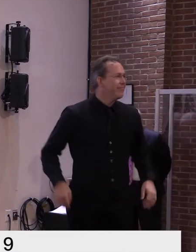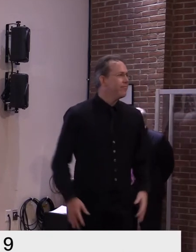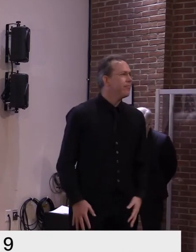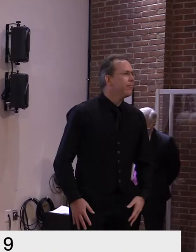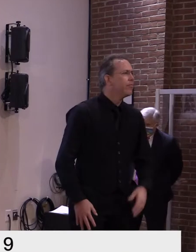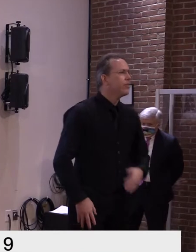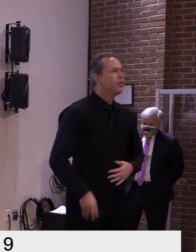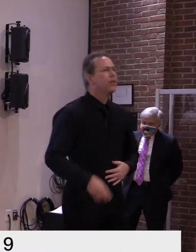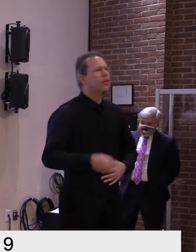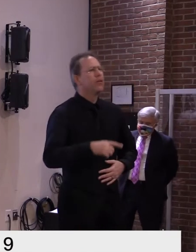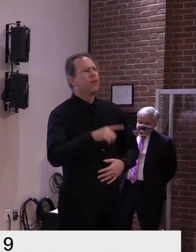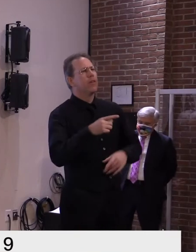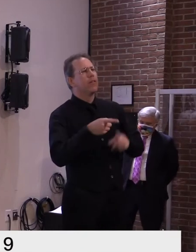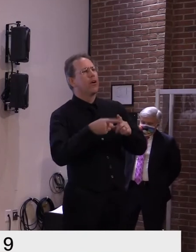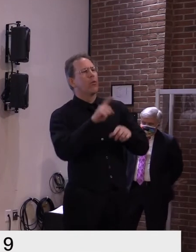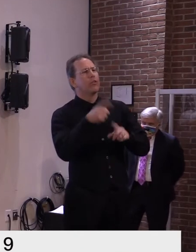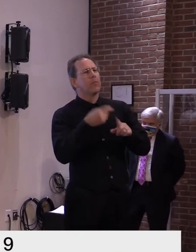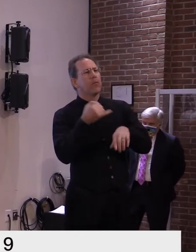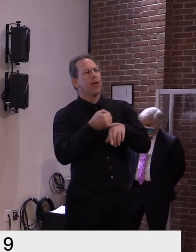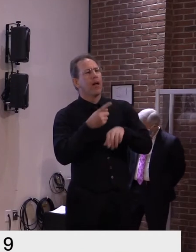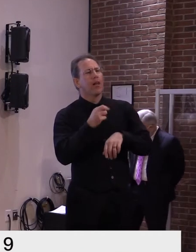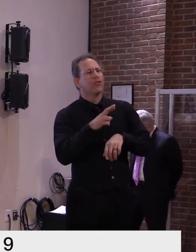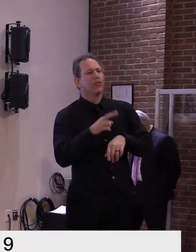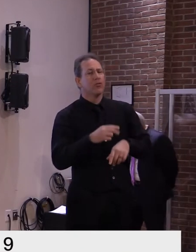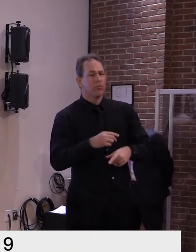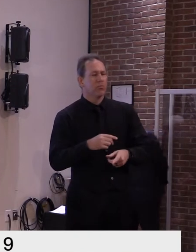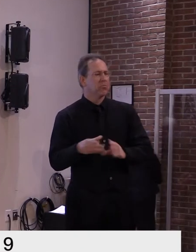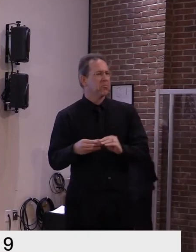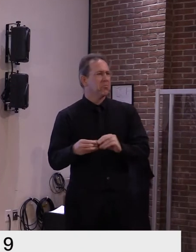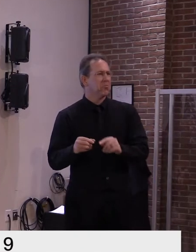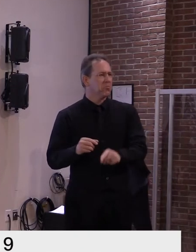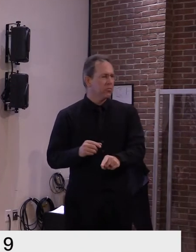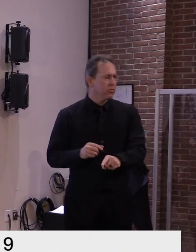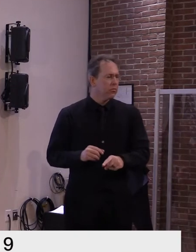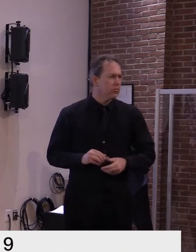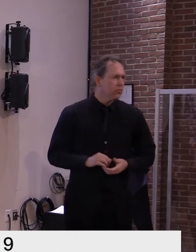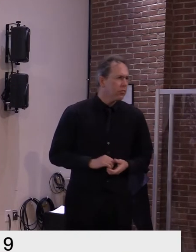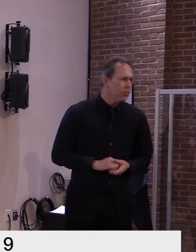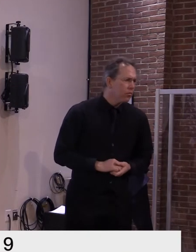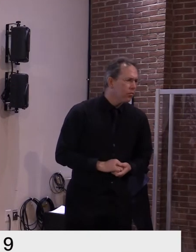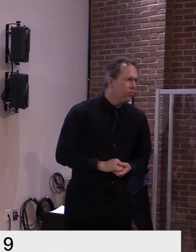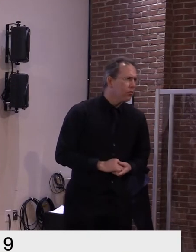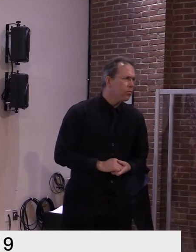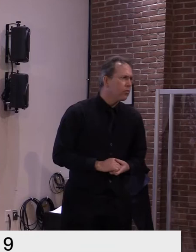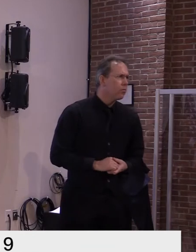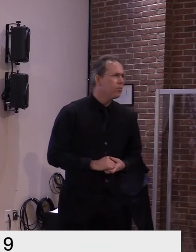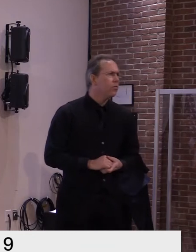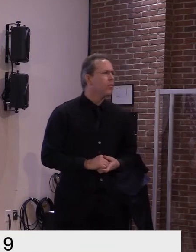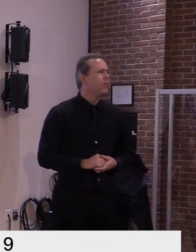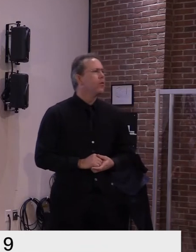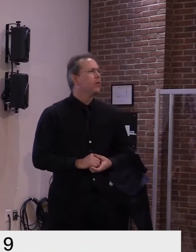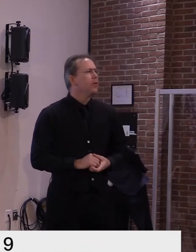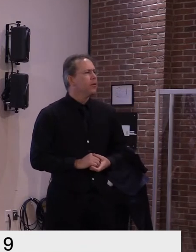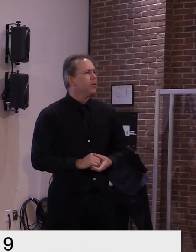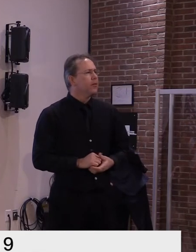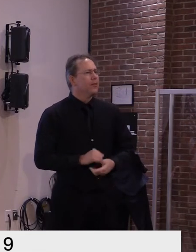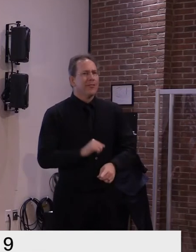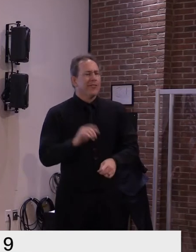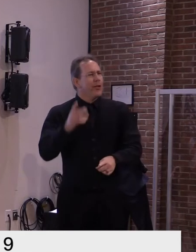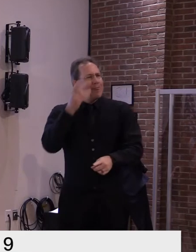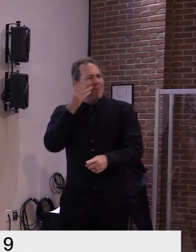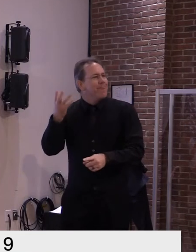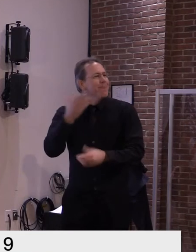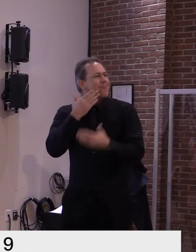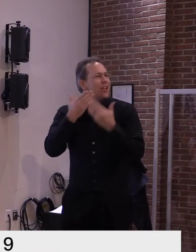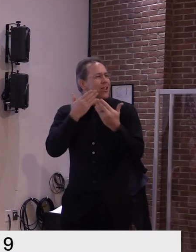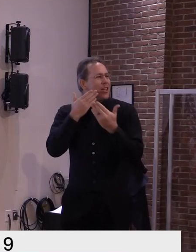Thanks, Rebecca. Secretary Smith, thanks to you and to Governor Scott for restoring police and firefighters to the